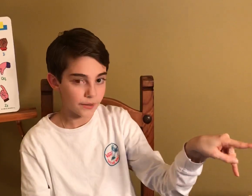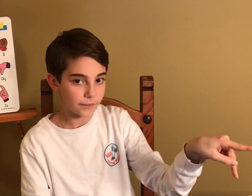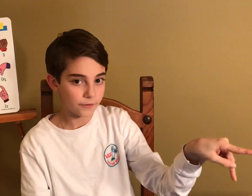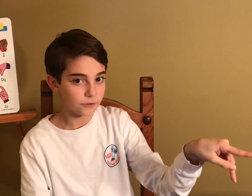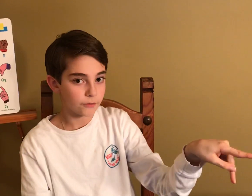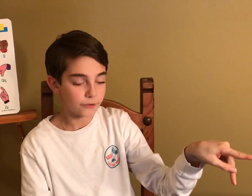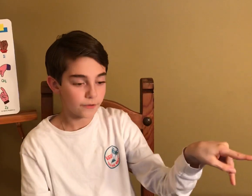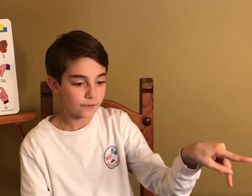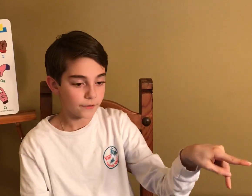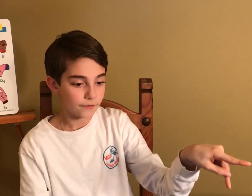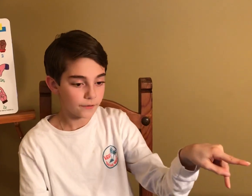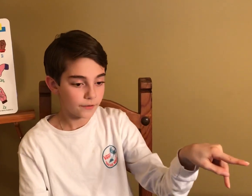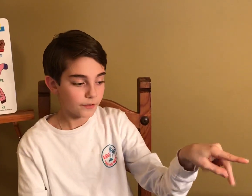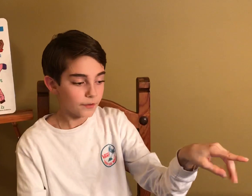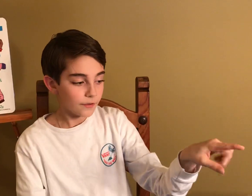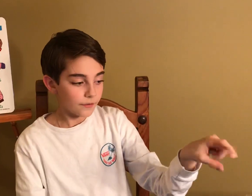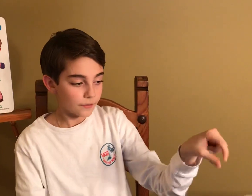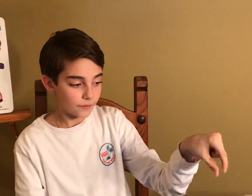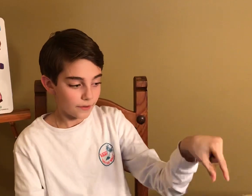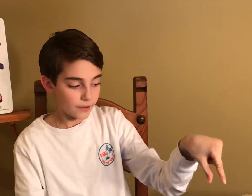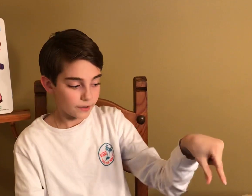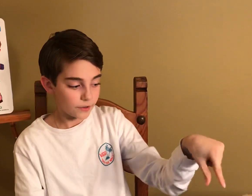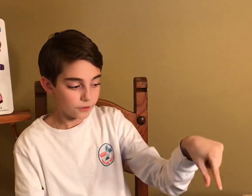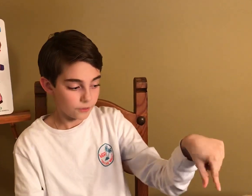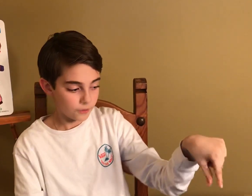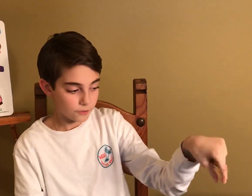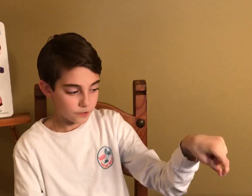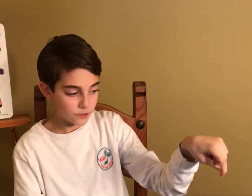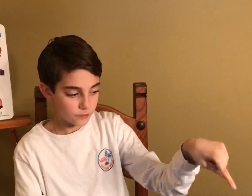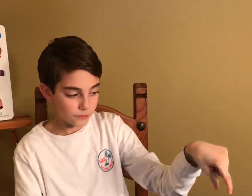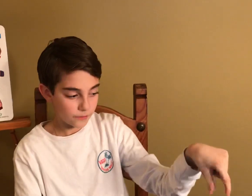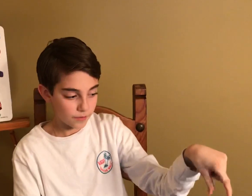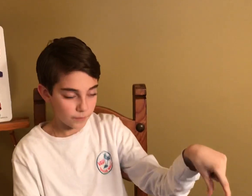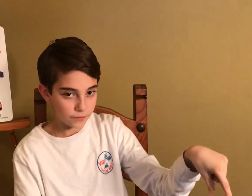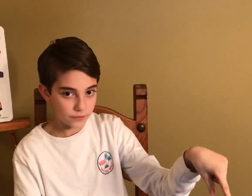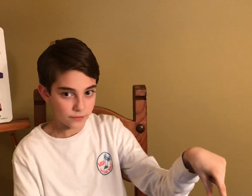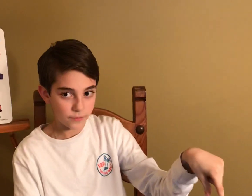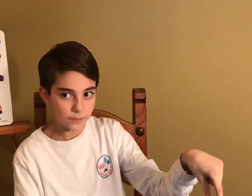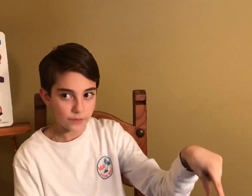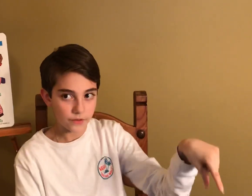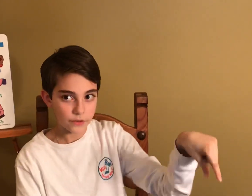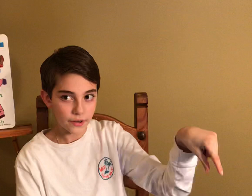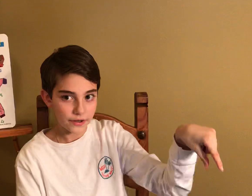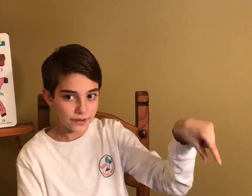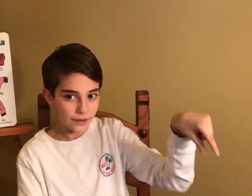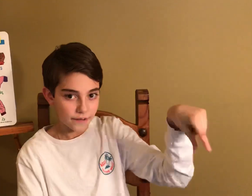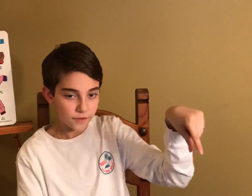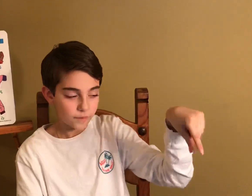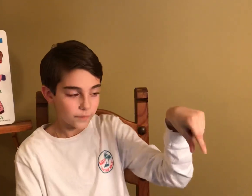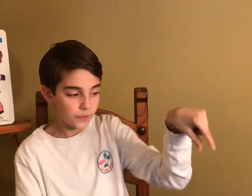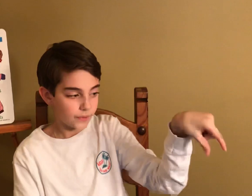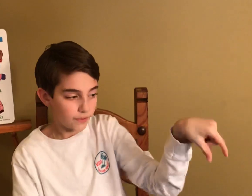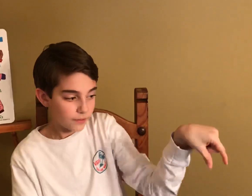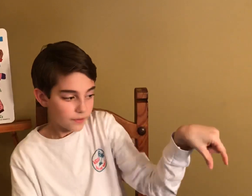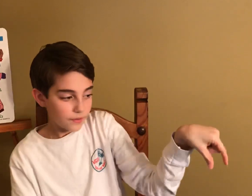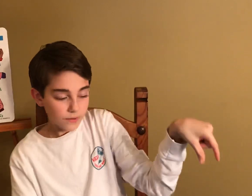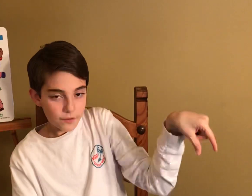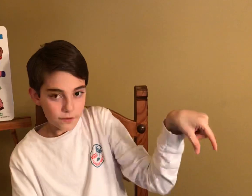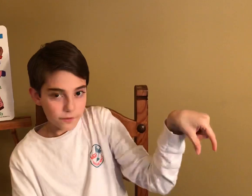sometimes struggle with it still. So on to Q. Q is similar to P, I guess, but this is what